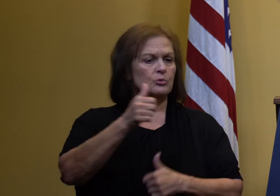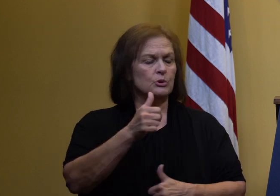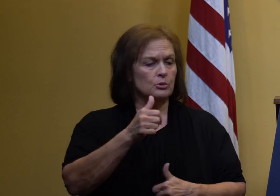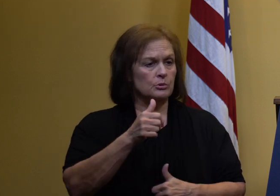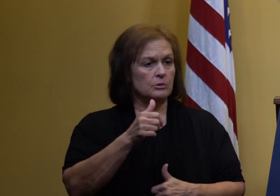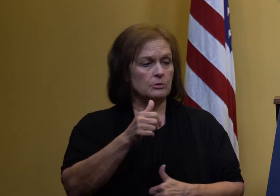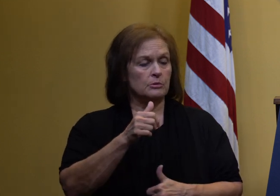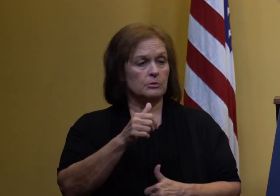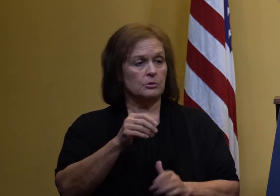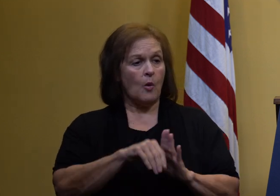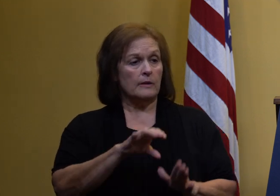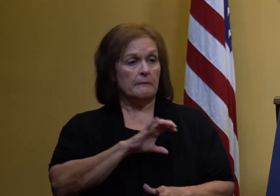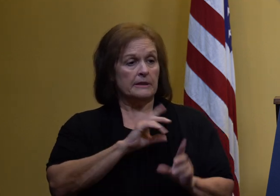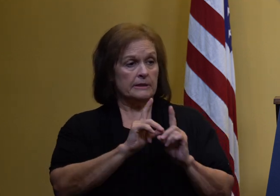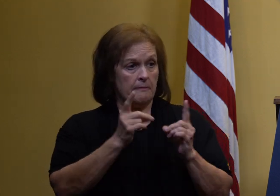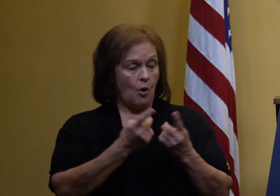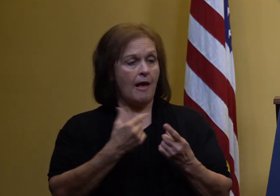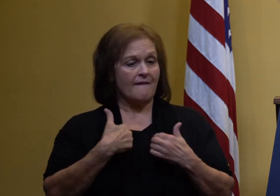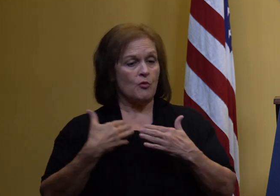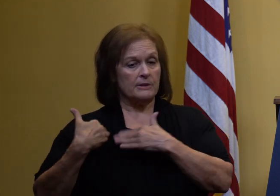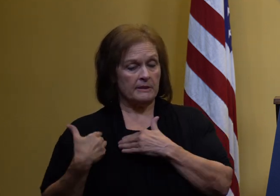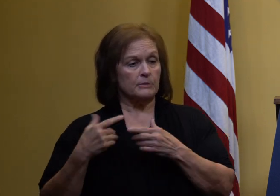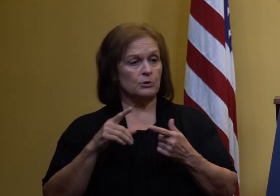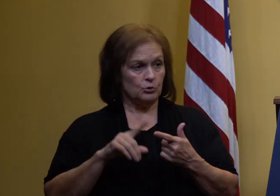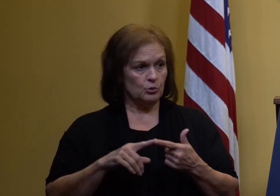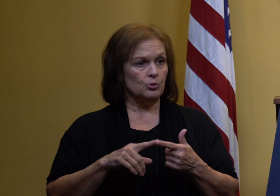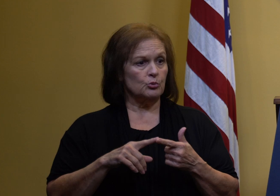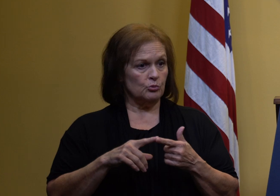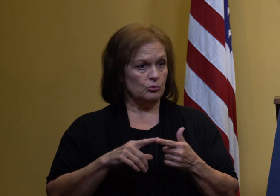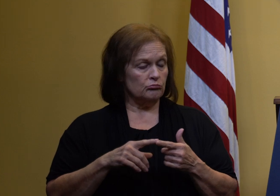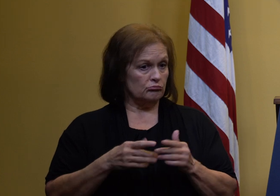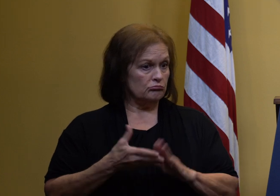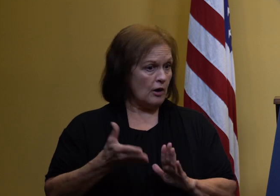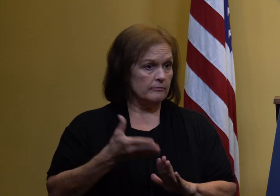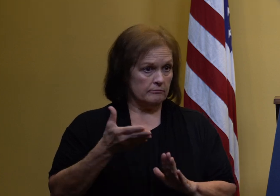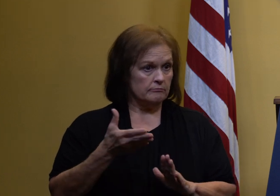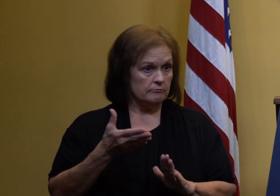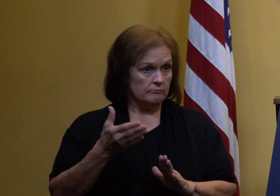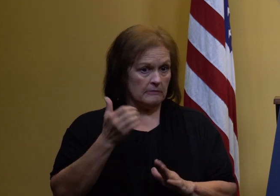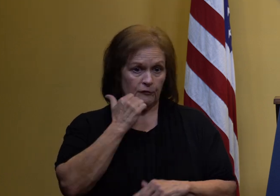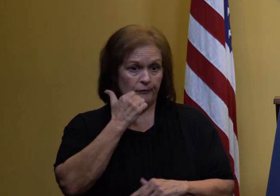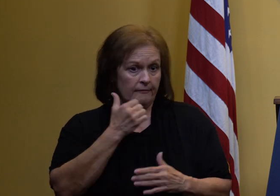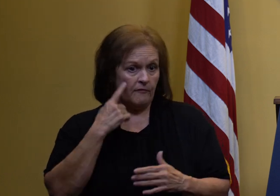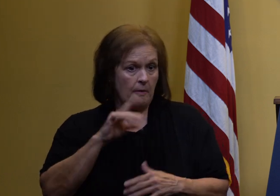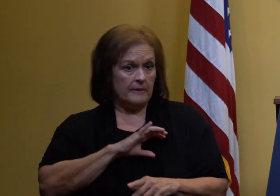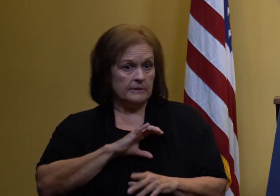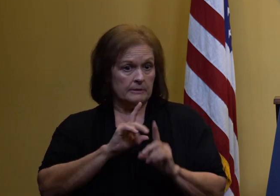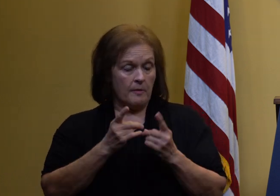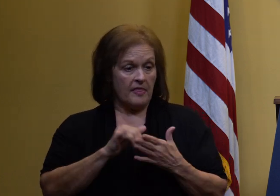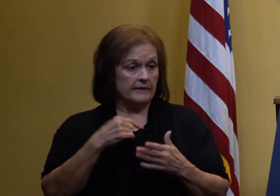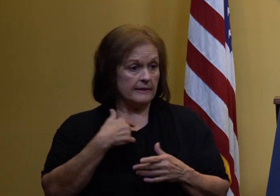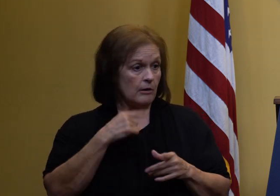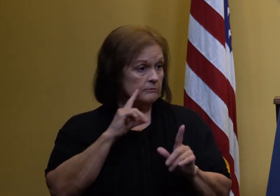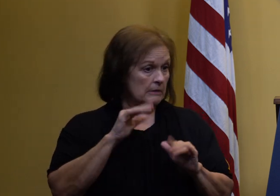Orleans Police Department has responsibility to run the day-to-day operations of the New Orleans Police Department. It is that expectation